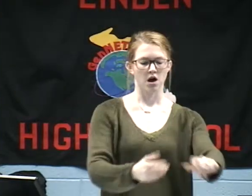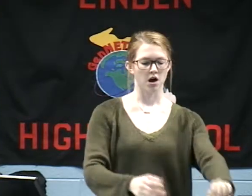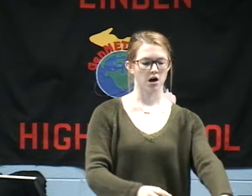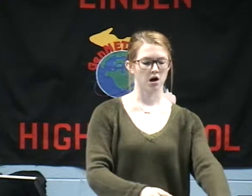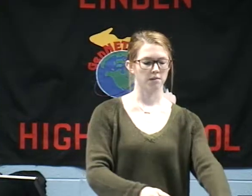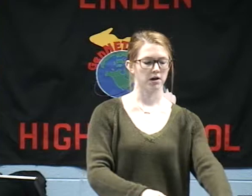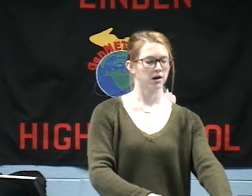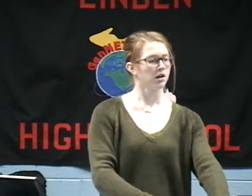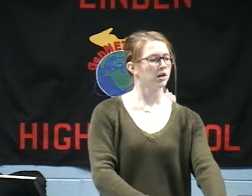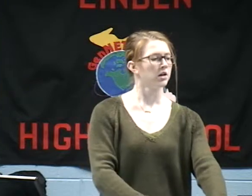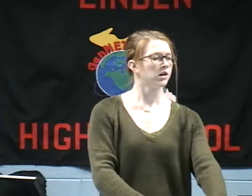I